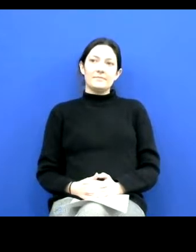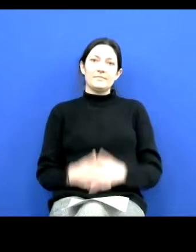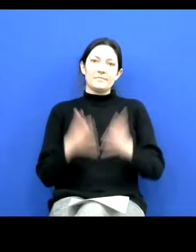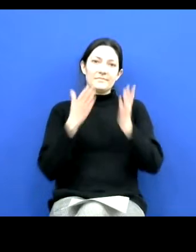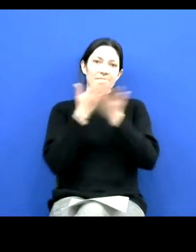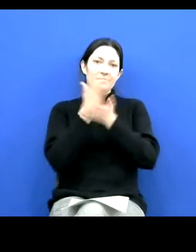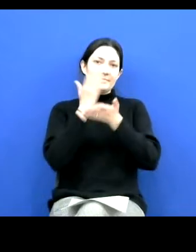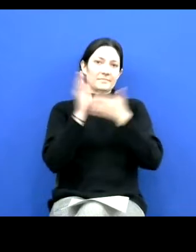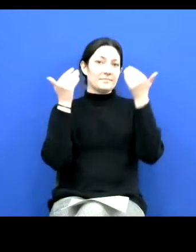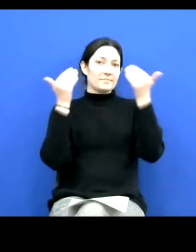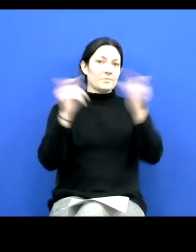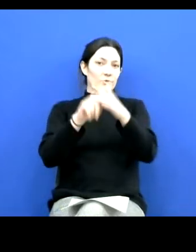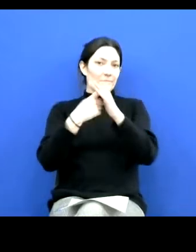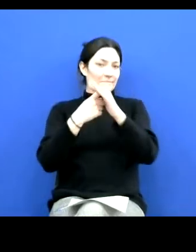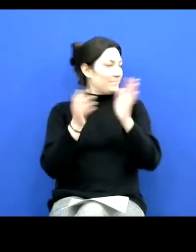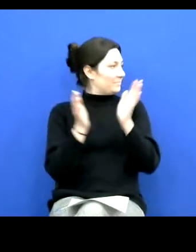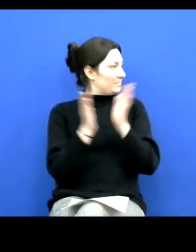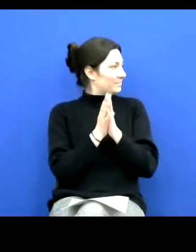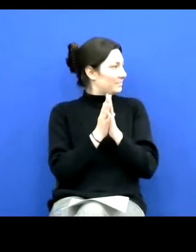All right, we are go for launch.